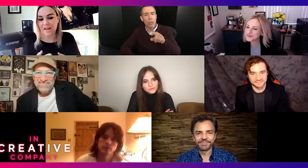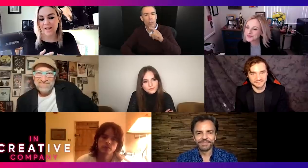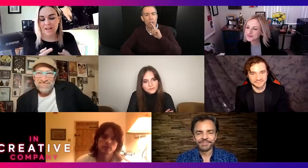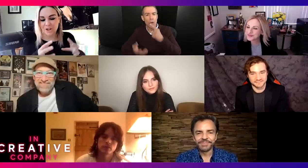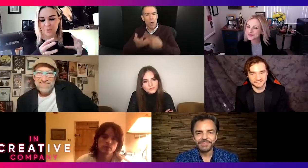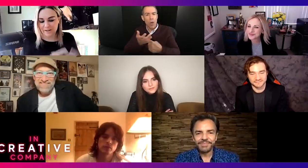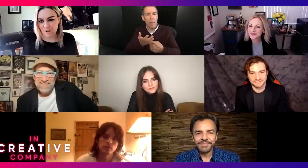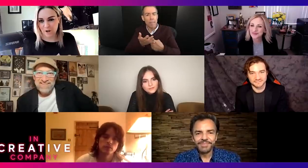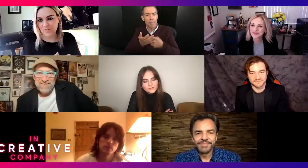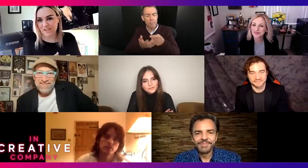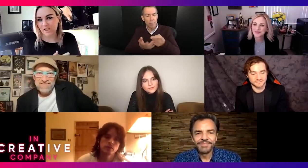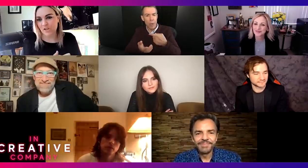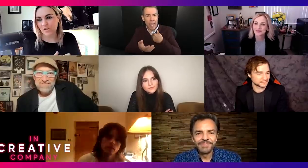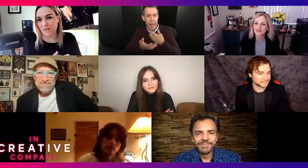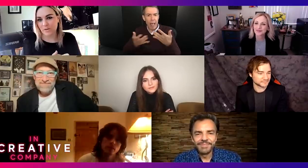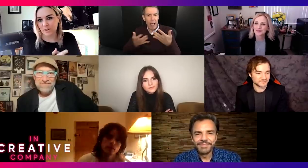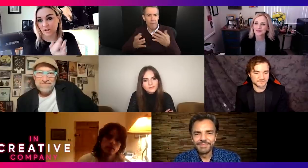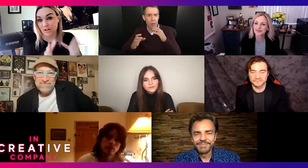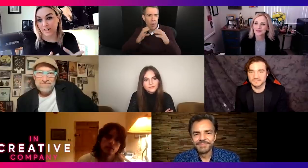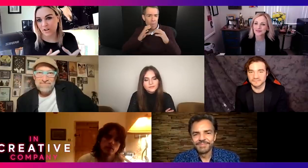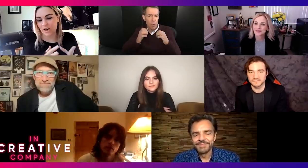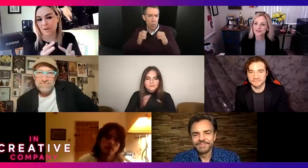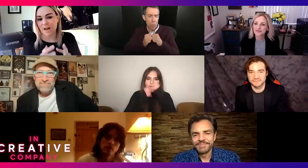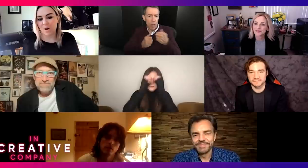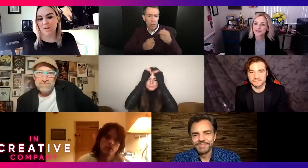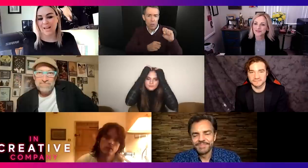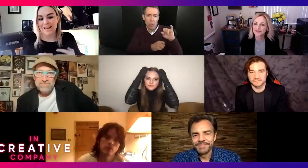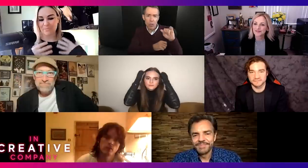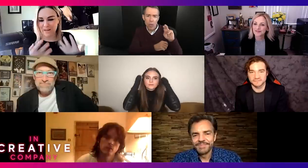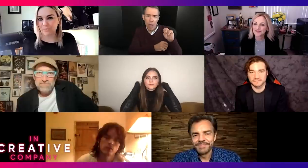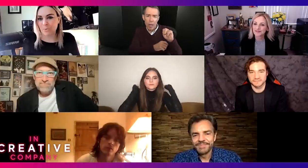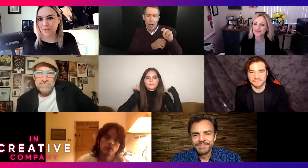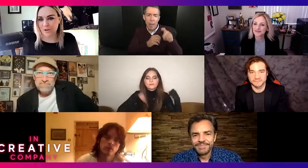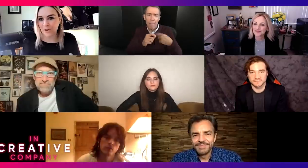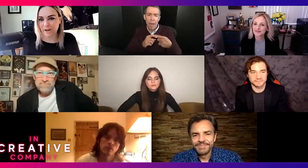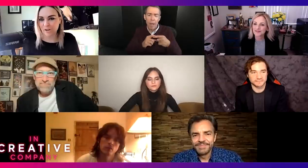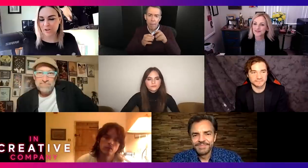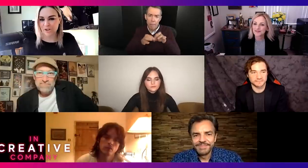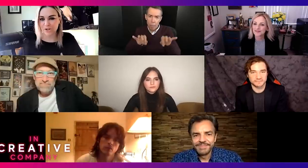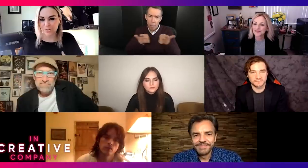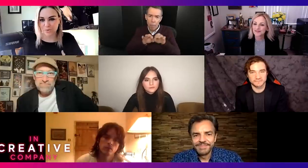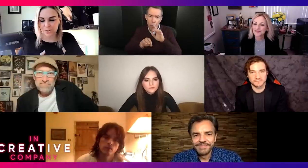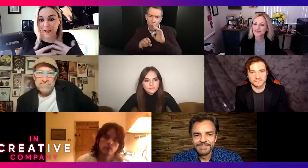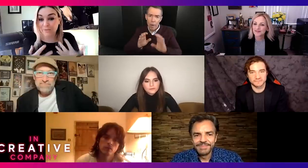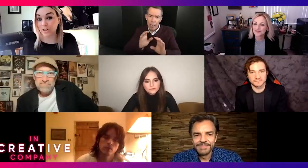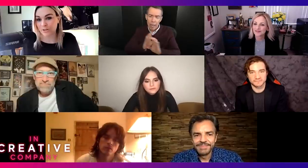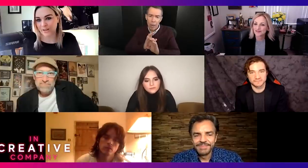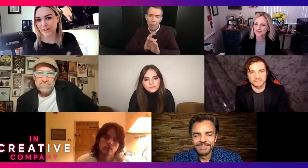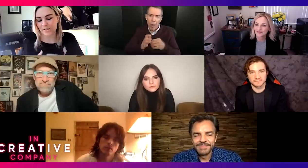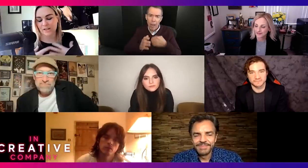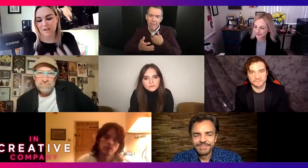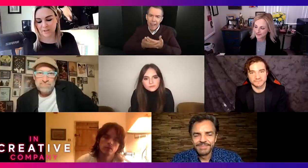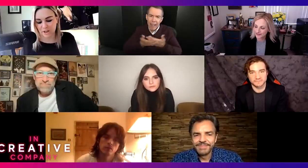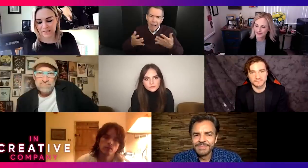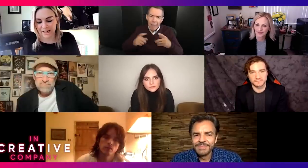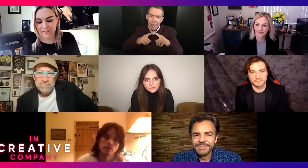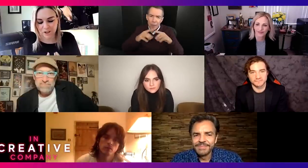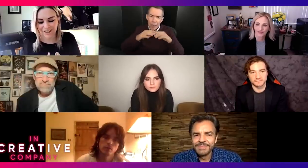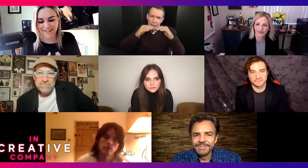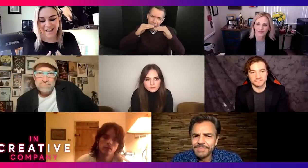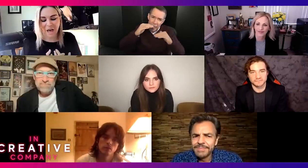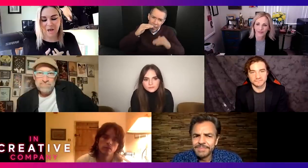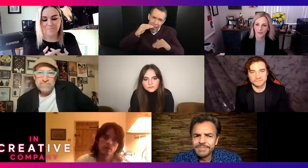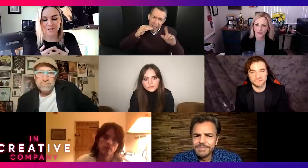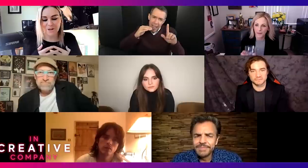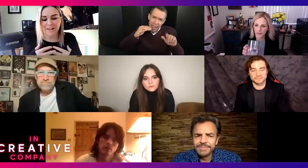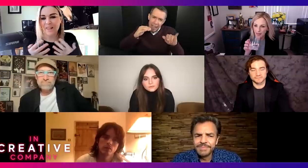before that you had a lot of conversations with Sean Hader about it being important for your character to have a lot of layers and to have a lot of